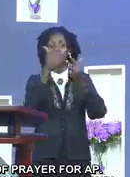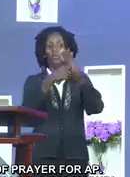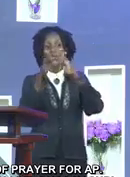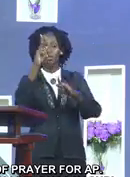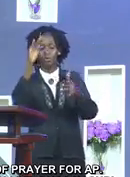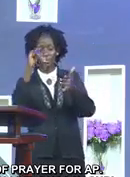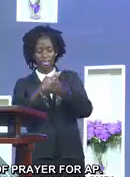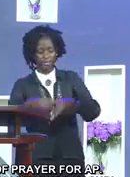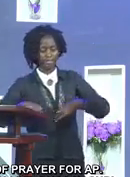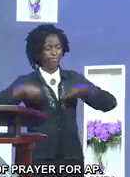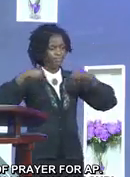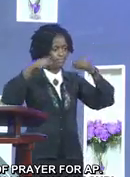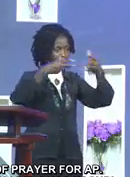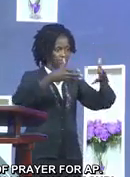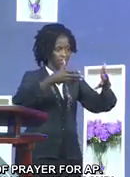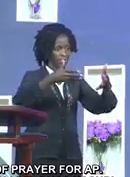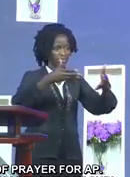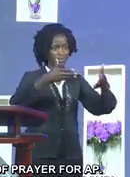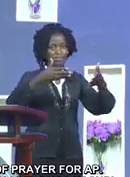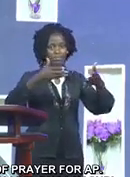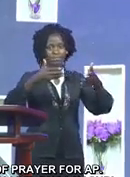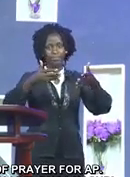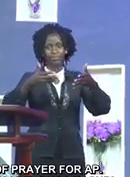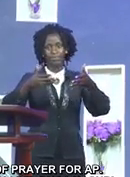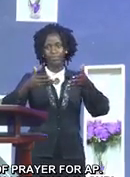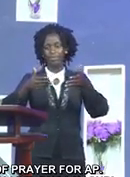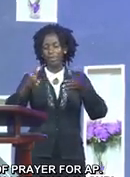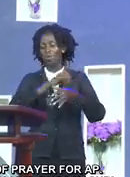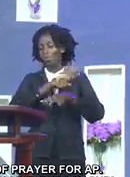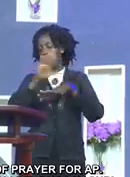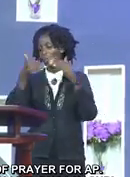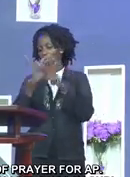abawaddeyo. People have given in.